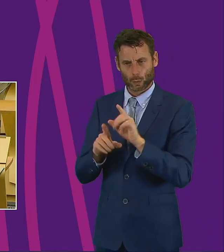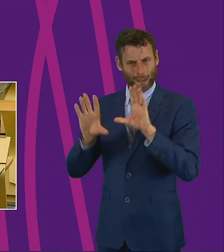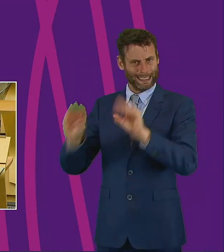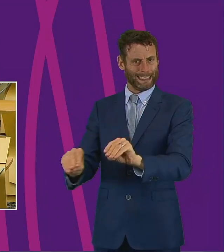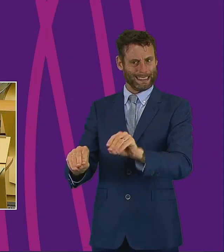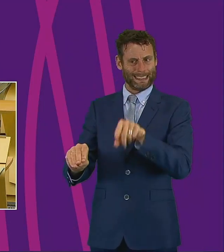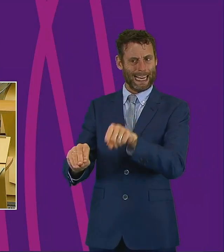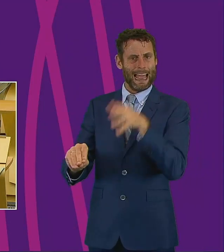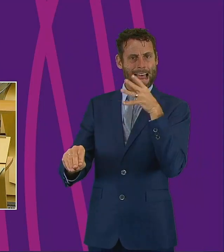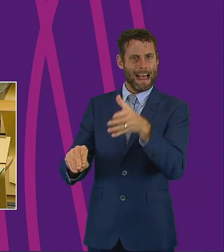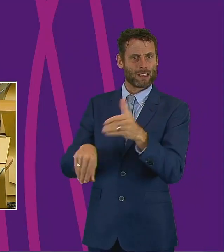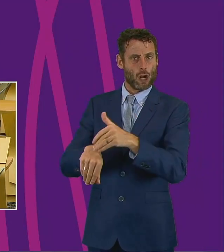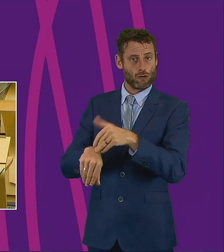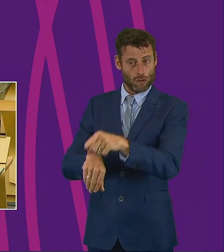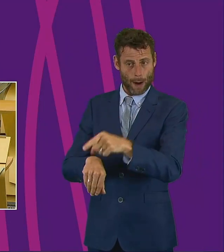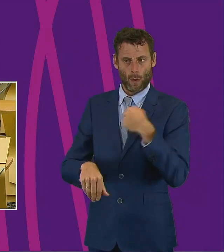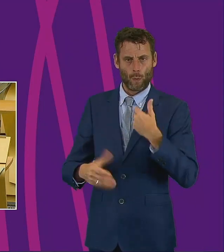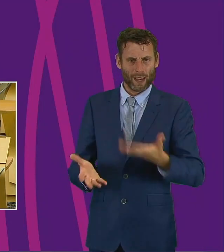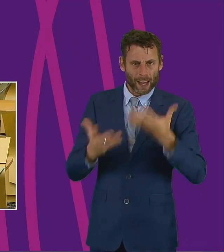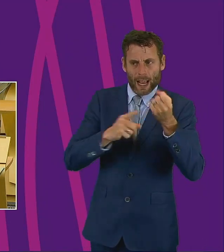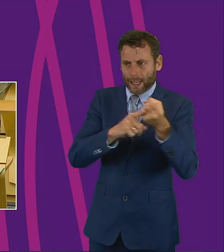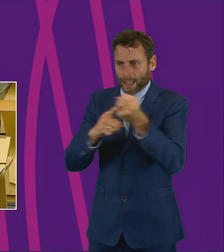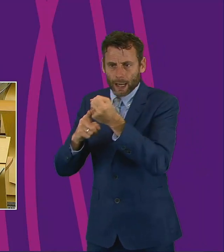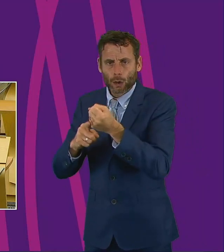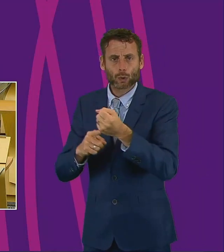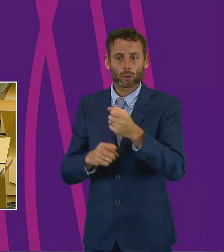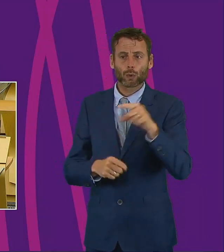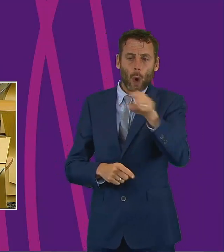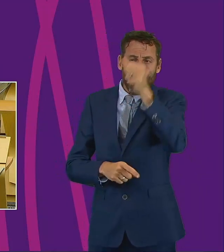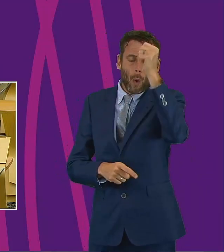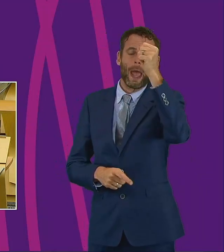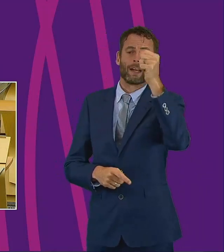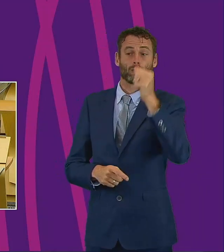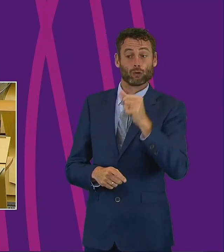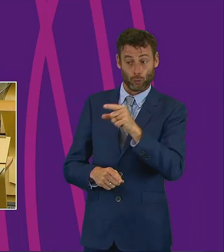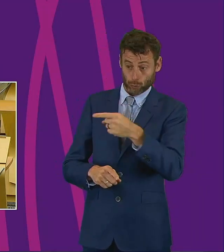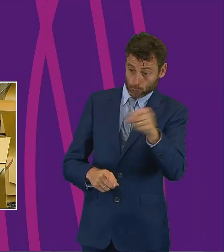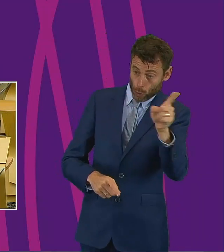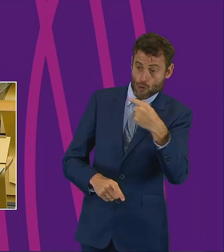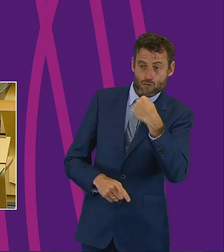campaign activity to raise awareness and encourage reporting. And I would strongly encourage